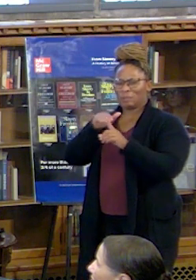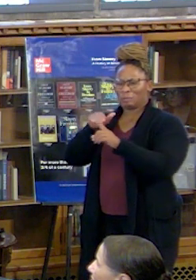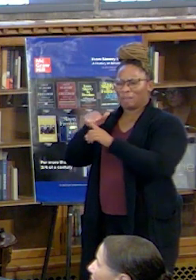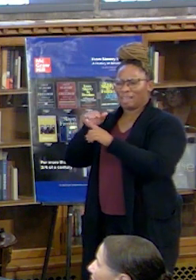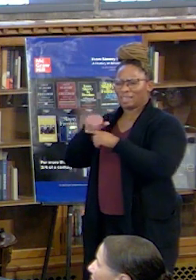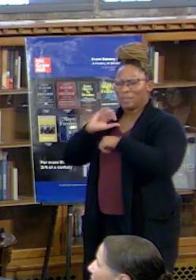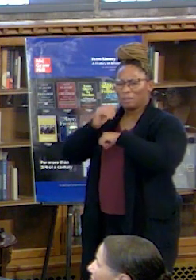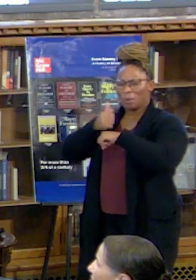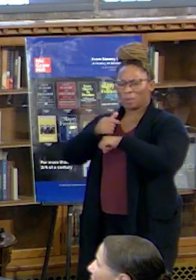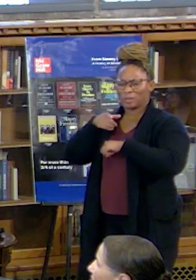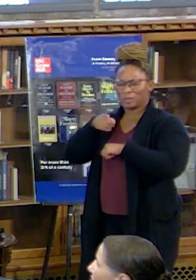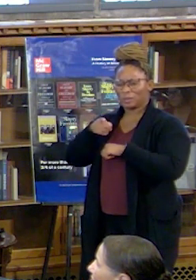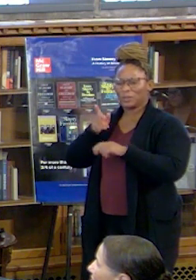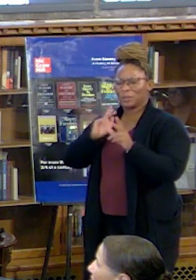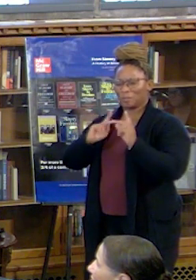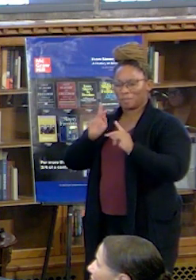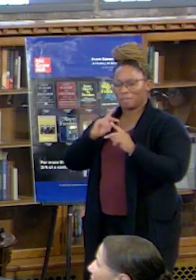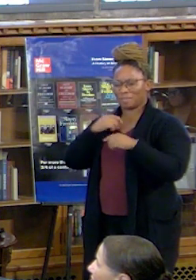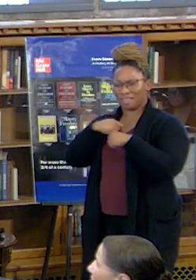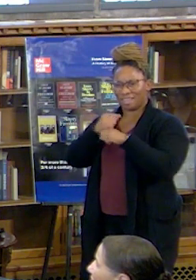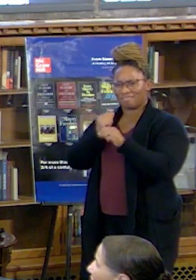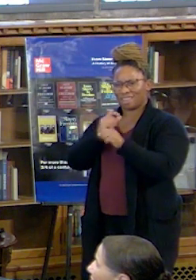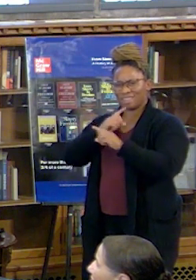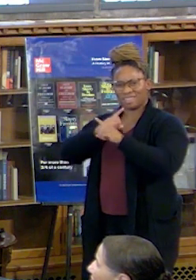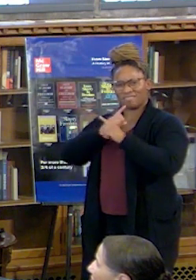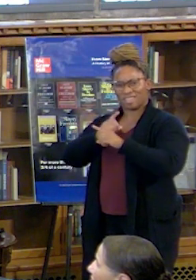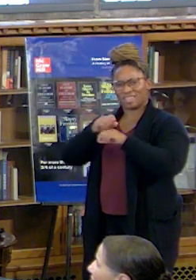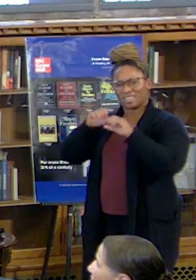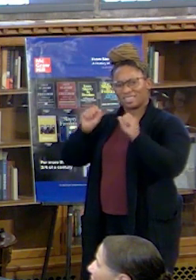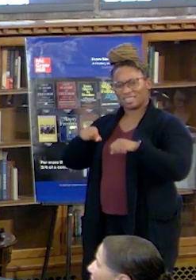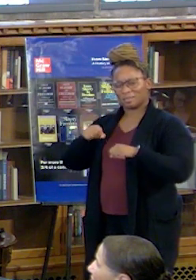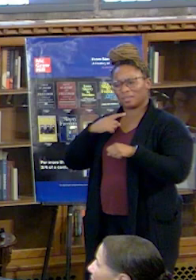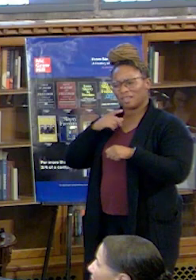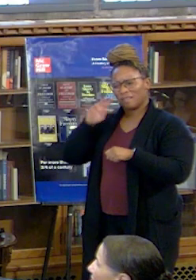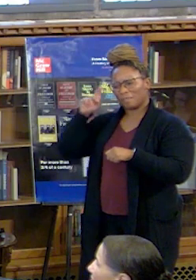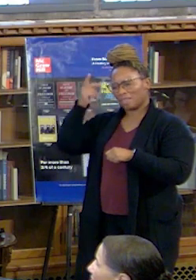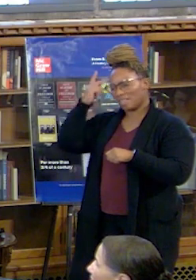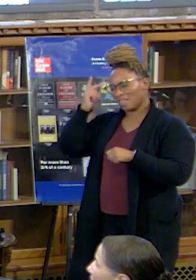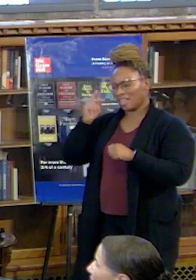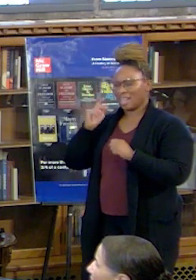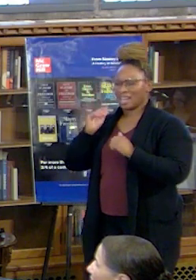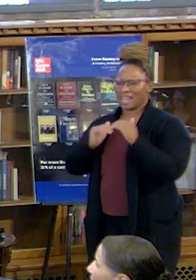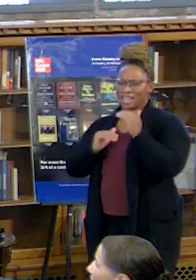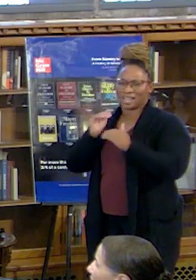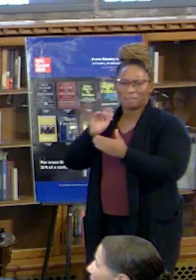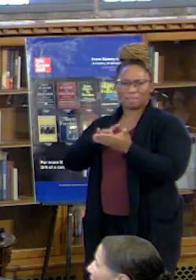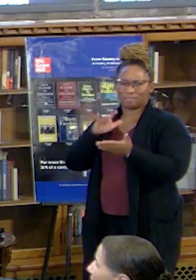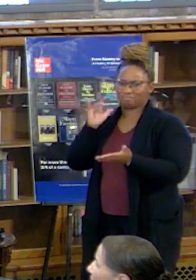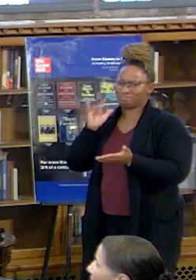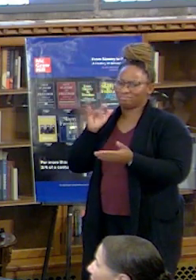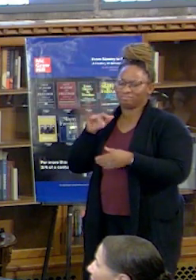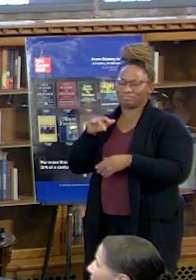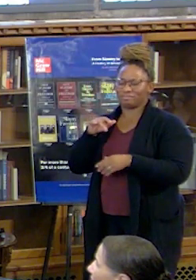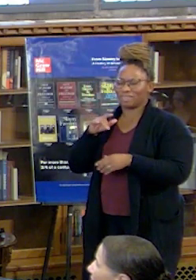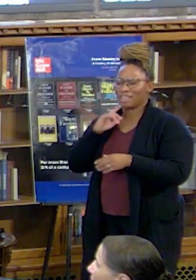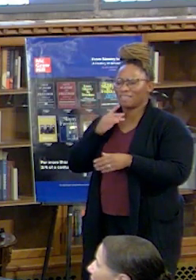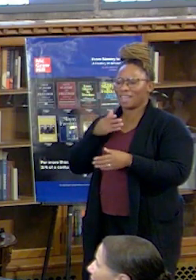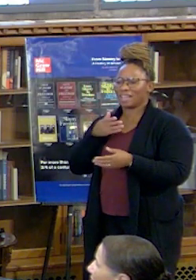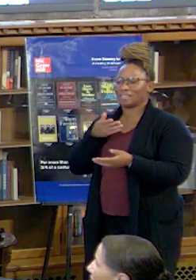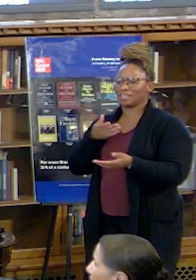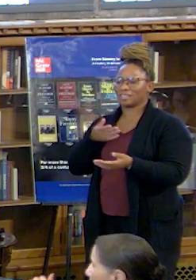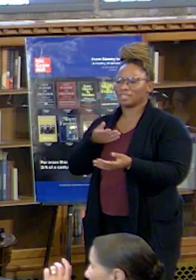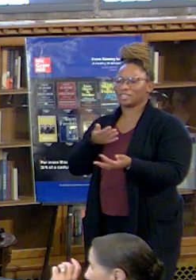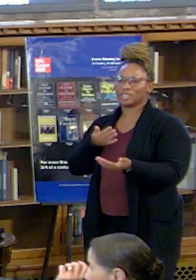monuments to the very people who crafted and defended the systems of political and economic exploitation that stalled and